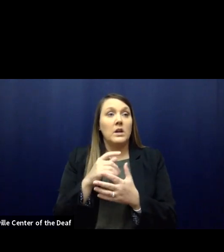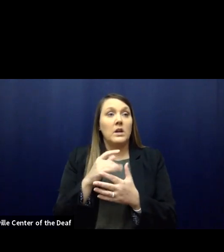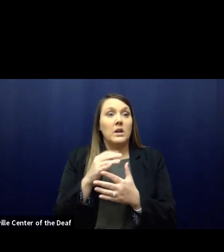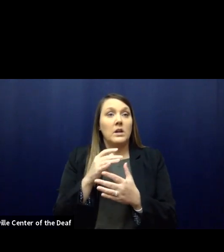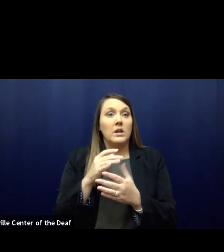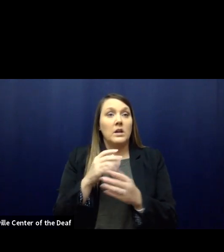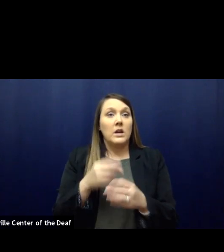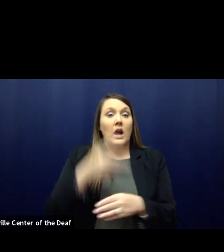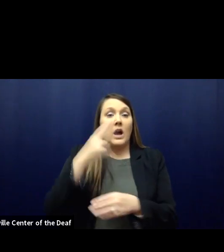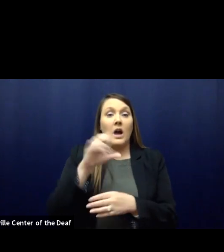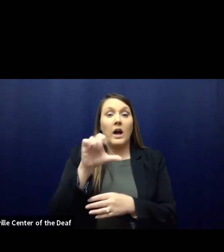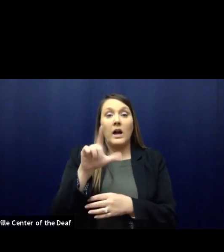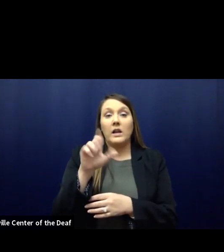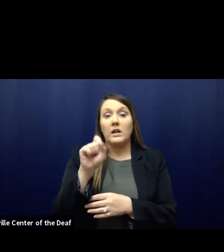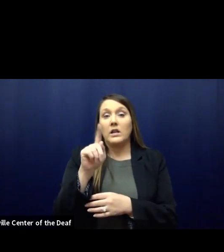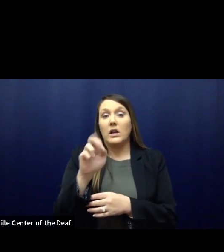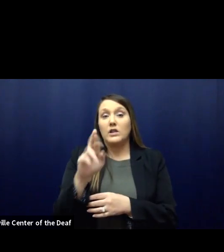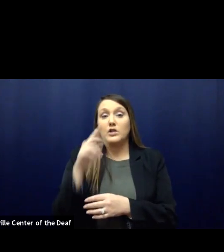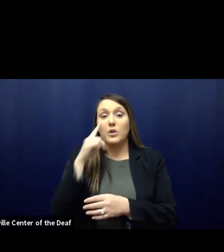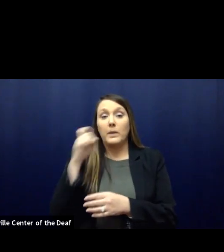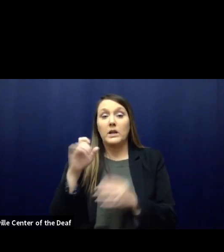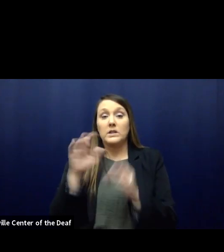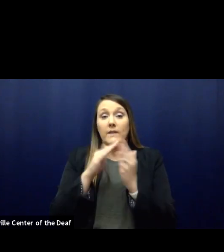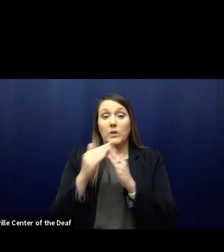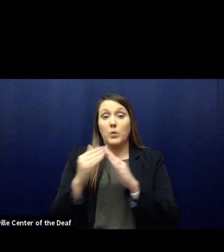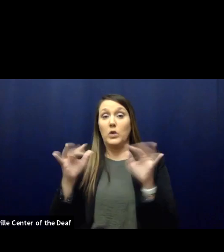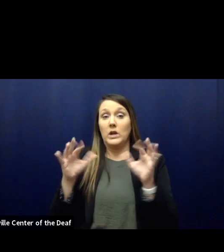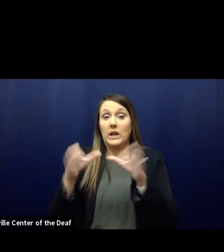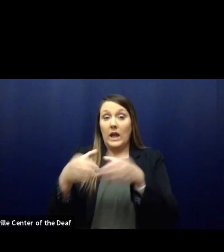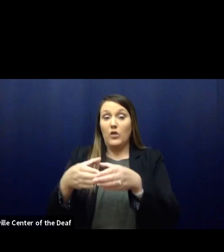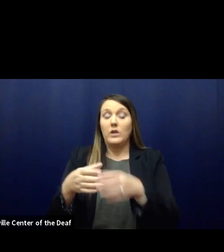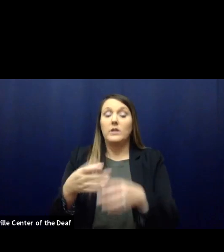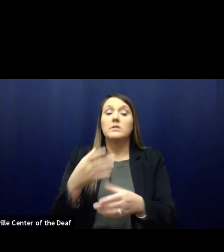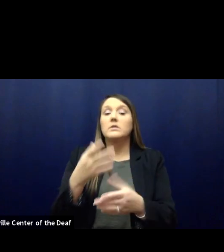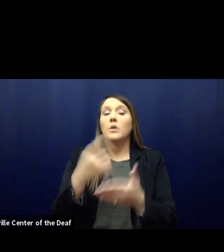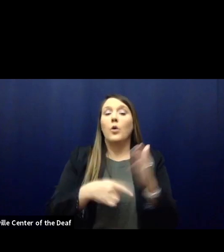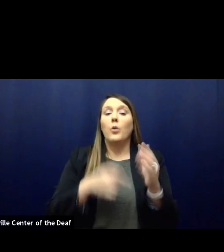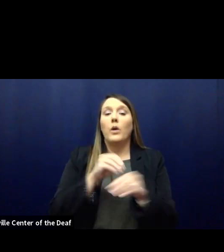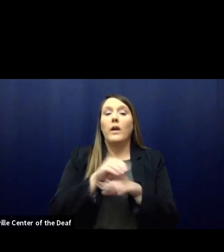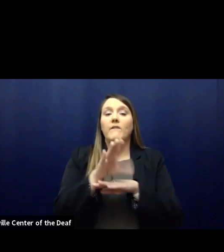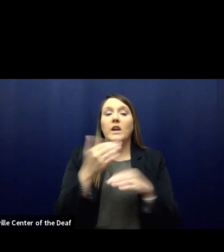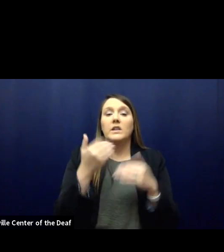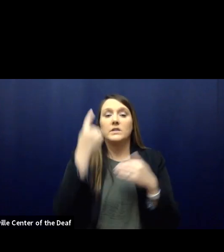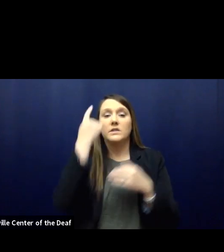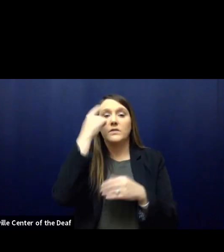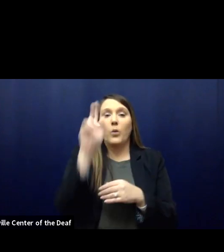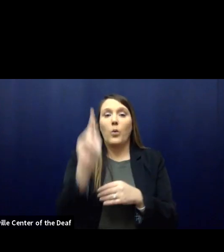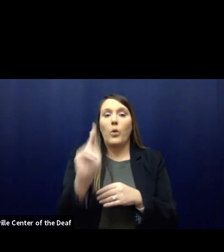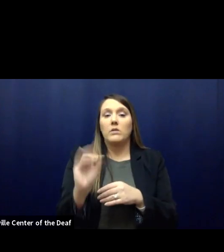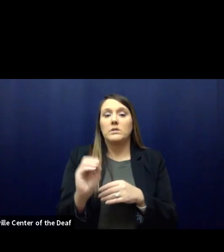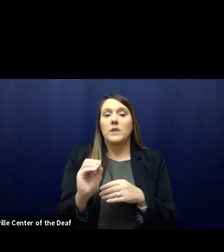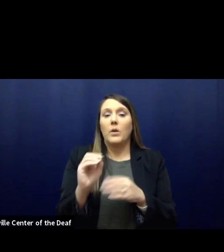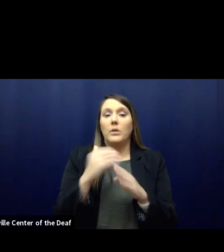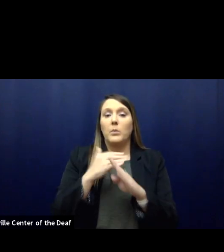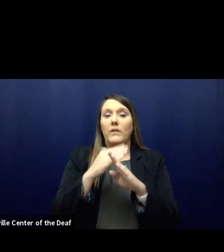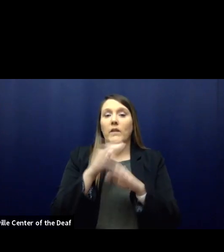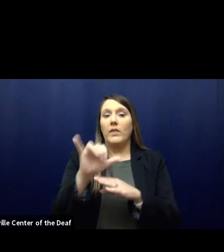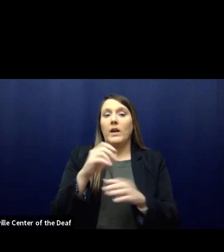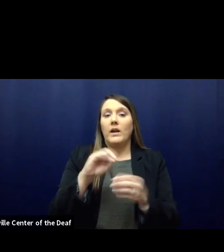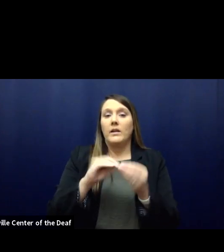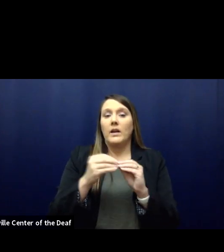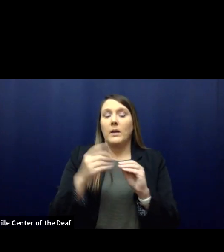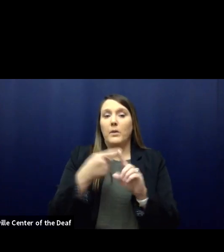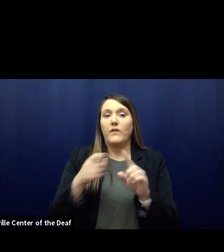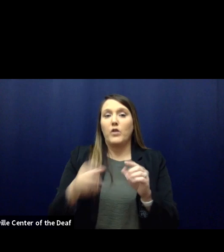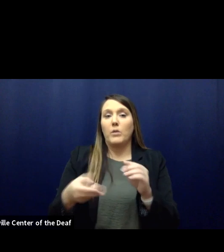to community gatherings. What advice do you have for the Knox County community on how to prevent those numbers from increasing? And